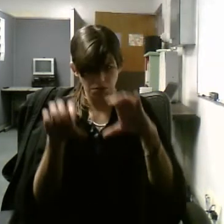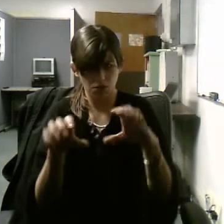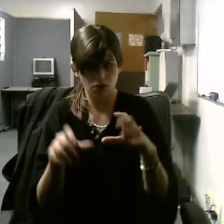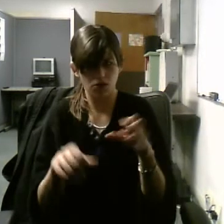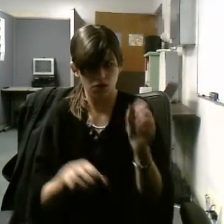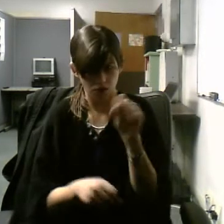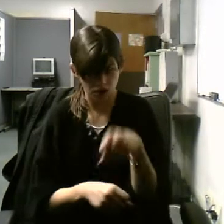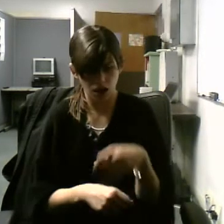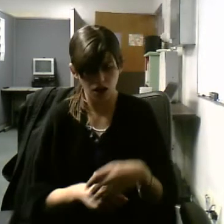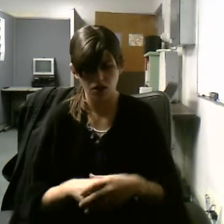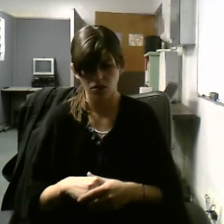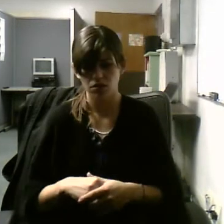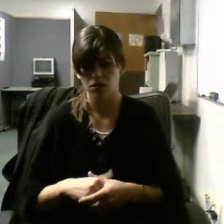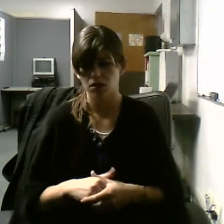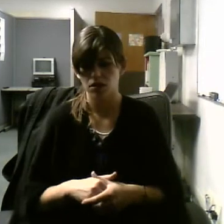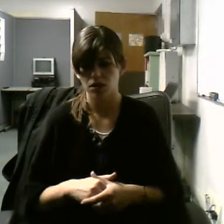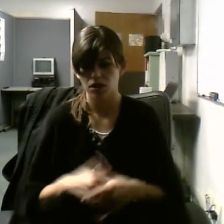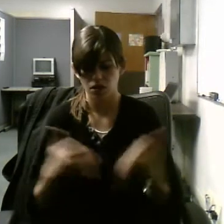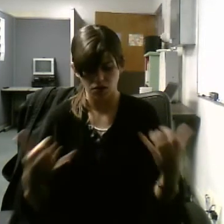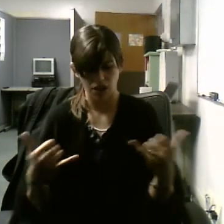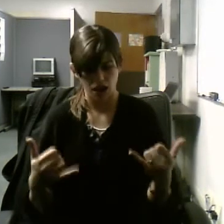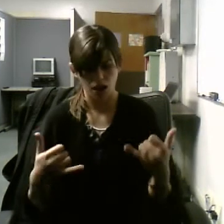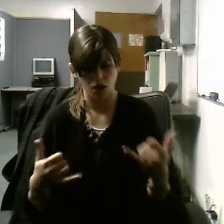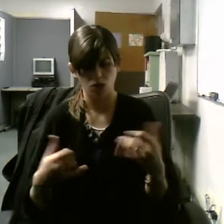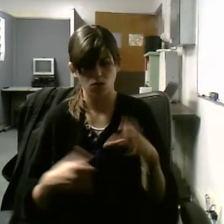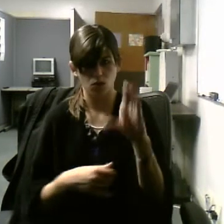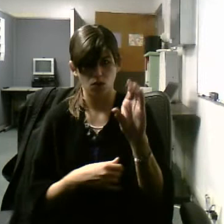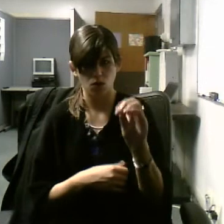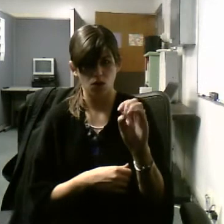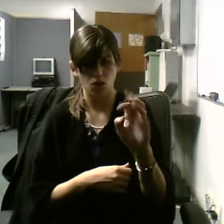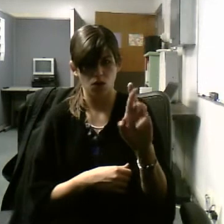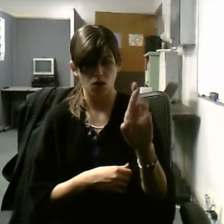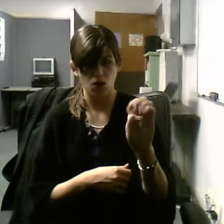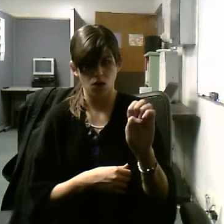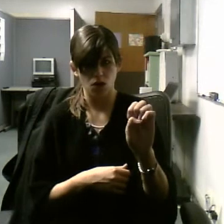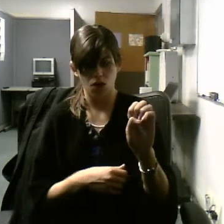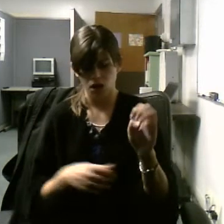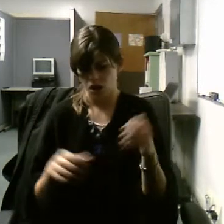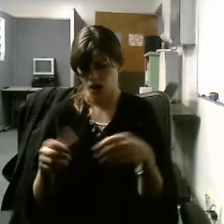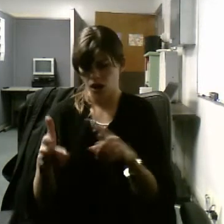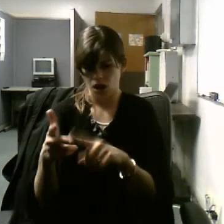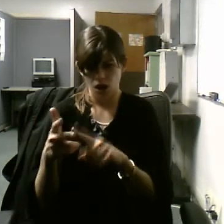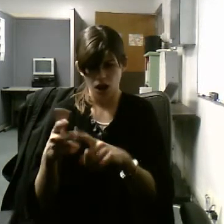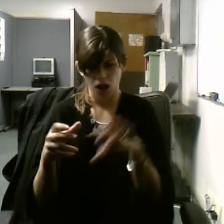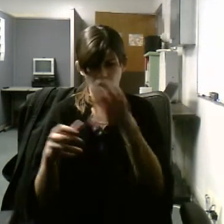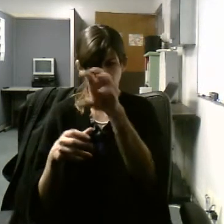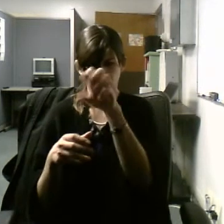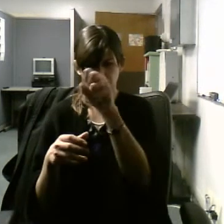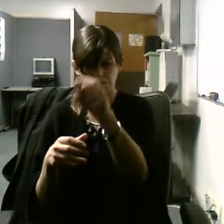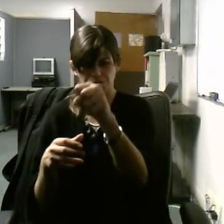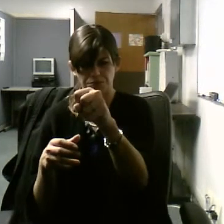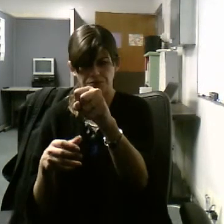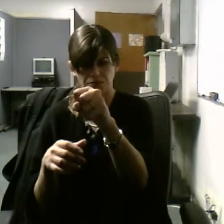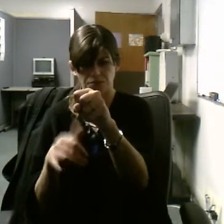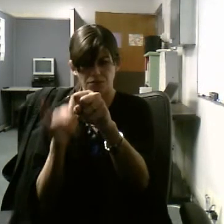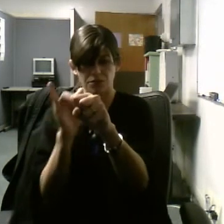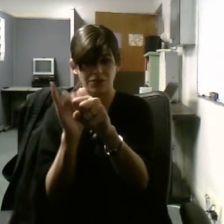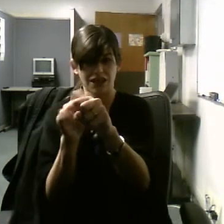Finally, the core is the innermost layer and makes up about 1/3 of the mass of Earth. Scientists believe that